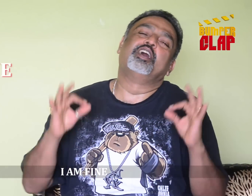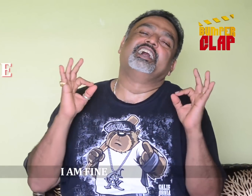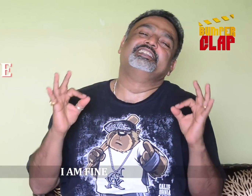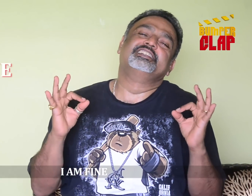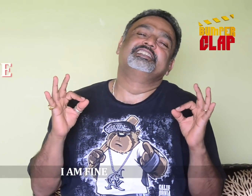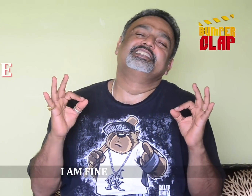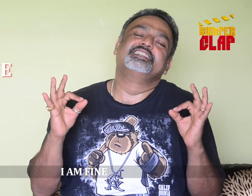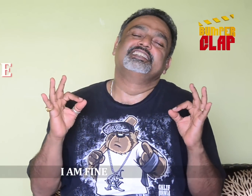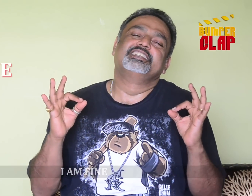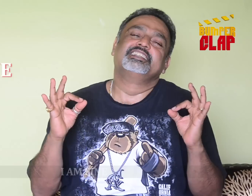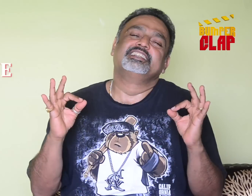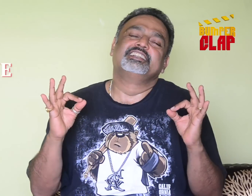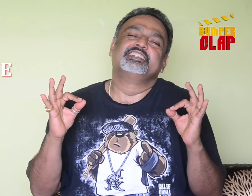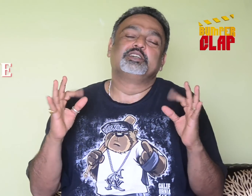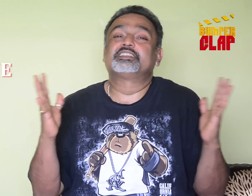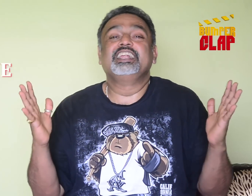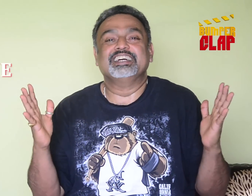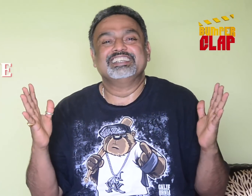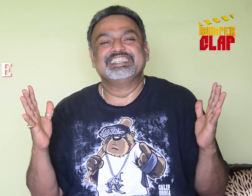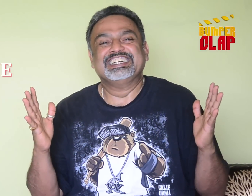fine. So it's clear.